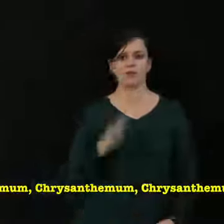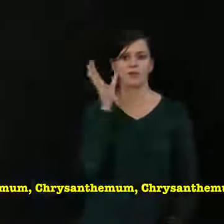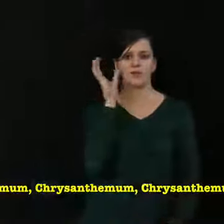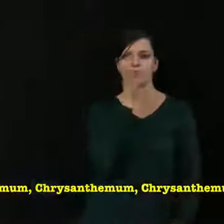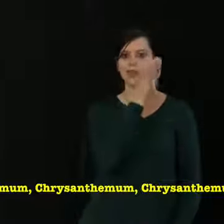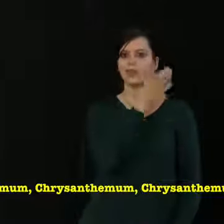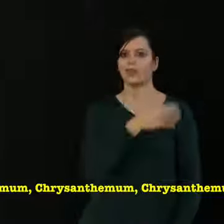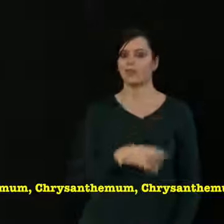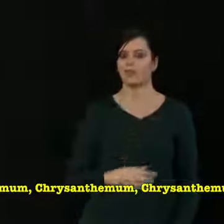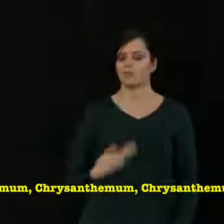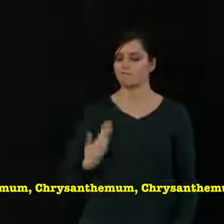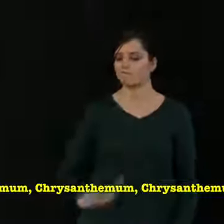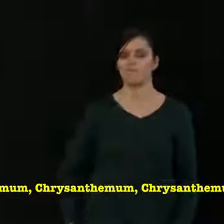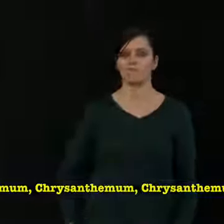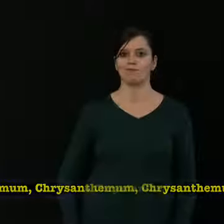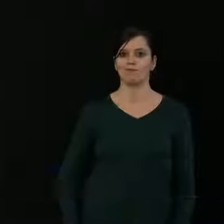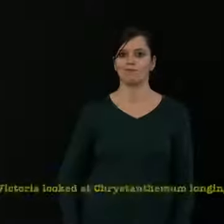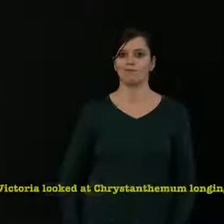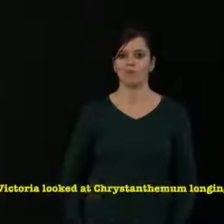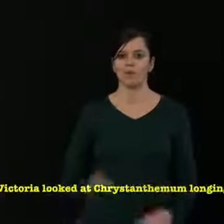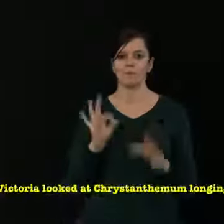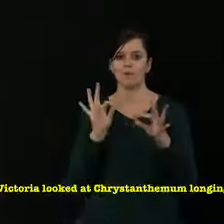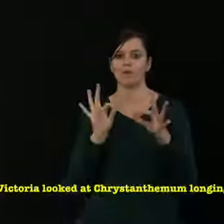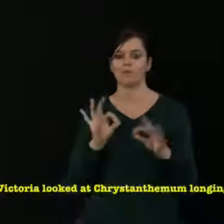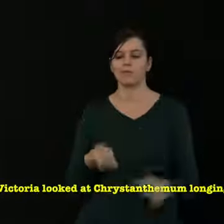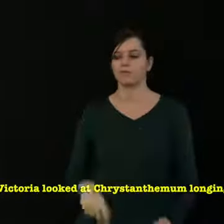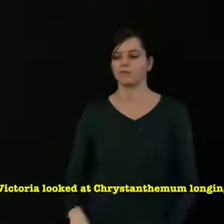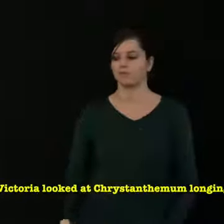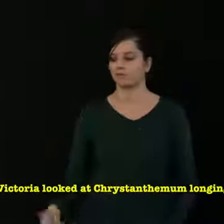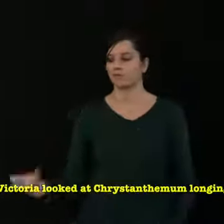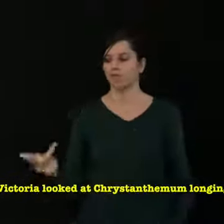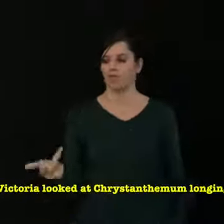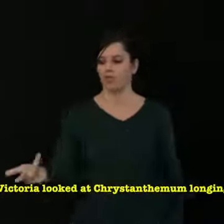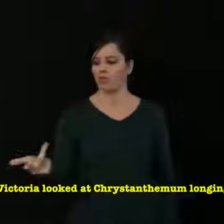Chrysanthemum! Chrysanthemum!" Jo, Rita, and